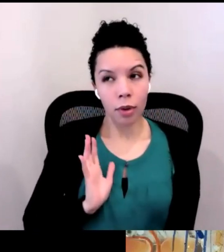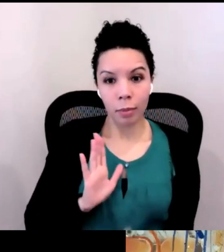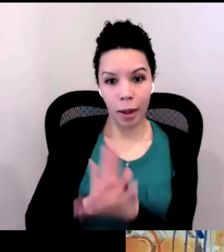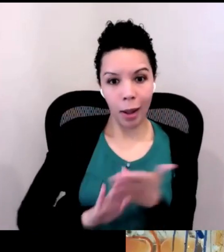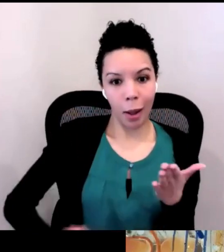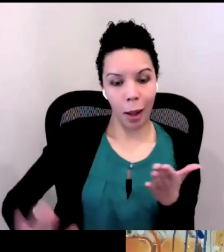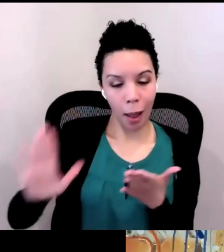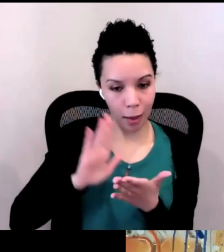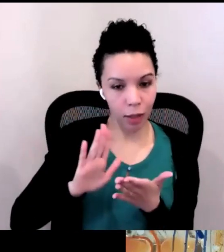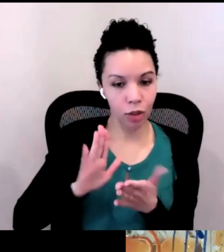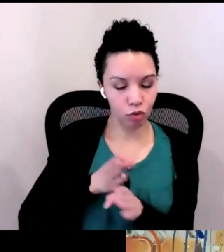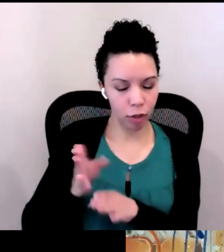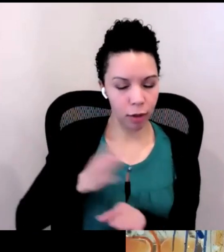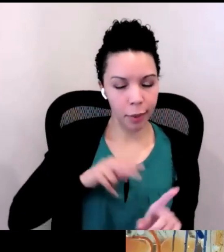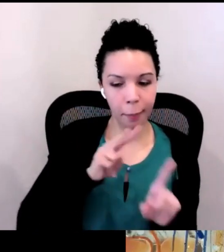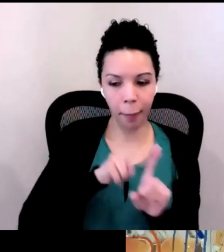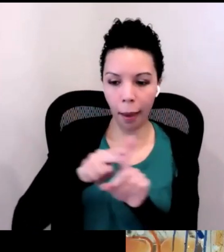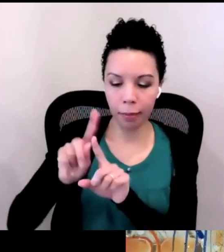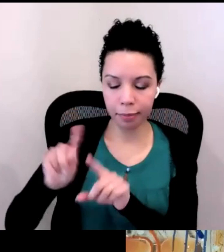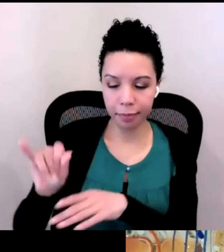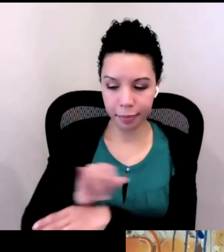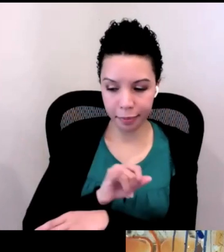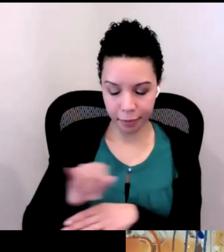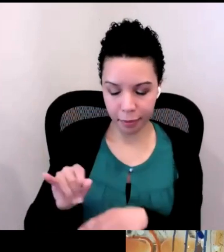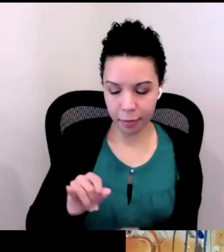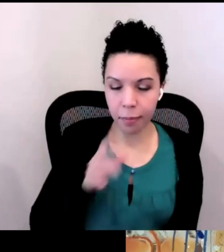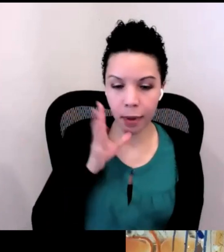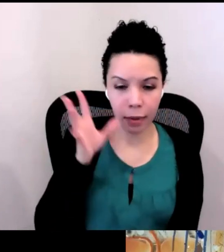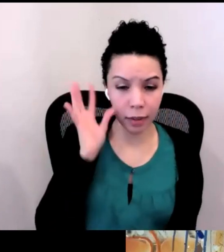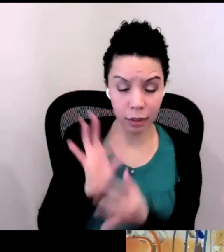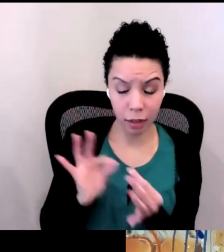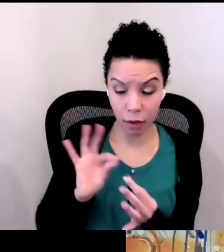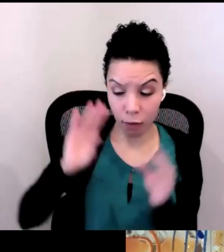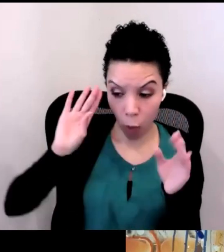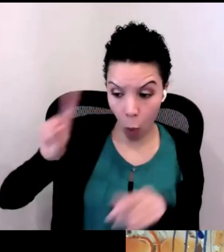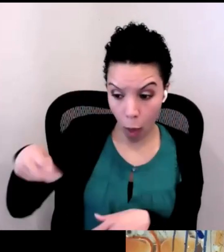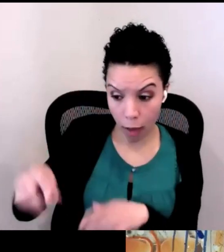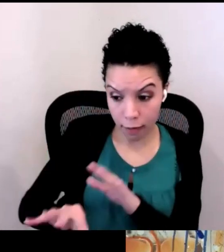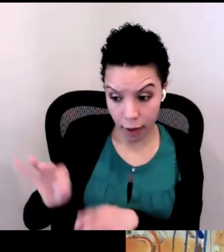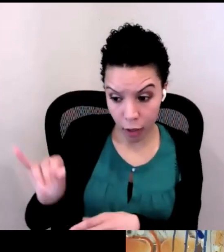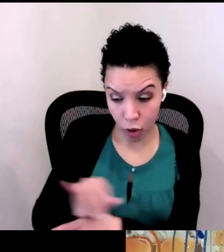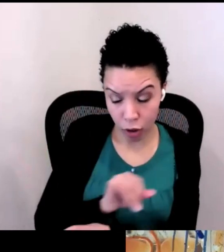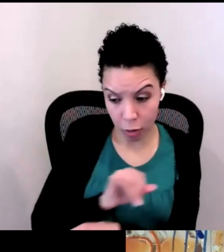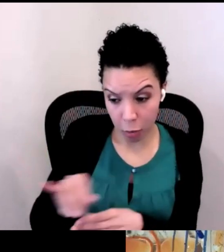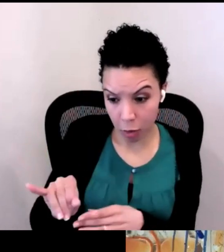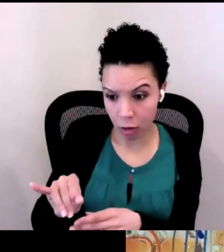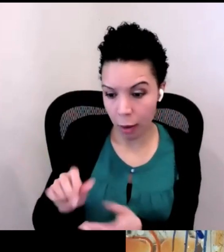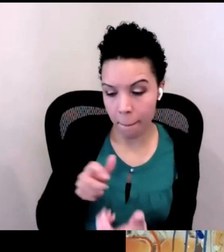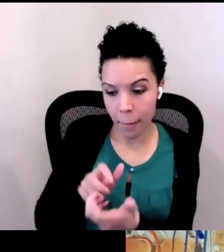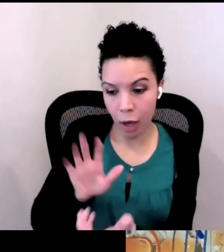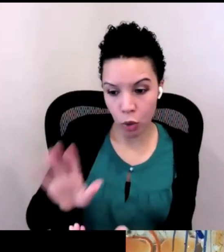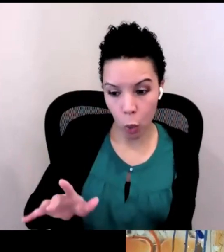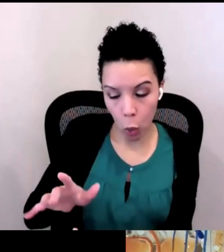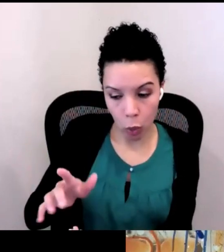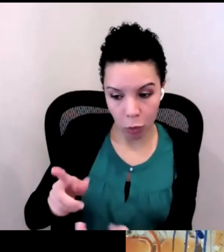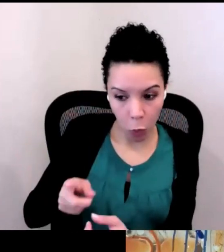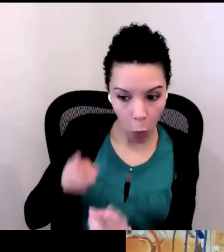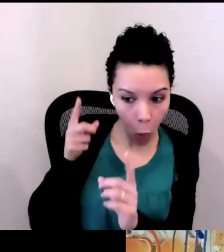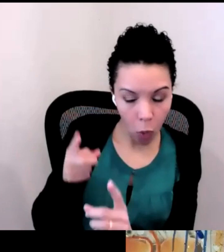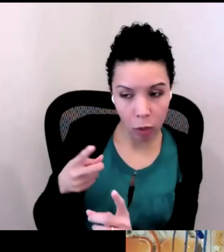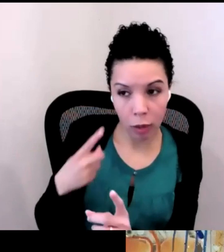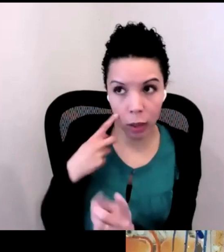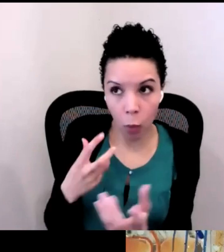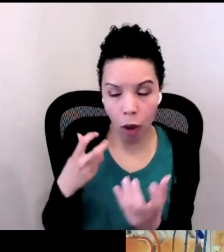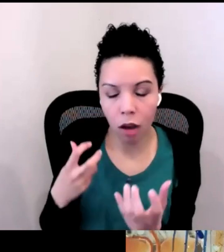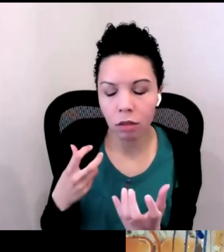career, my parents actually said, don't focus on only finding an internship with what you think you want to know, figure out what you don't like. So